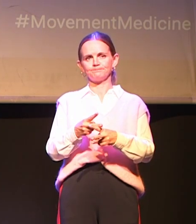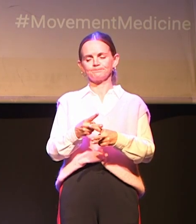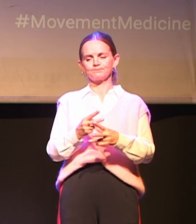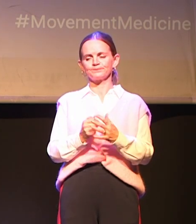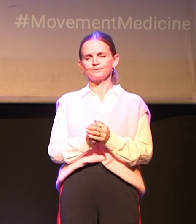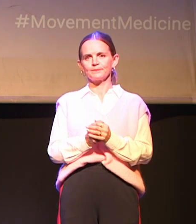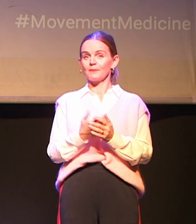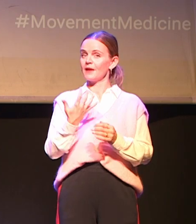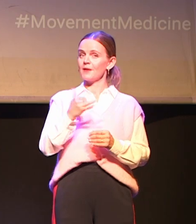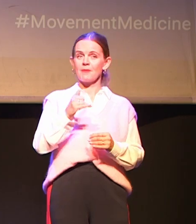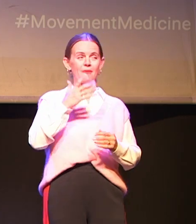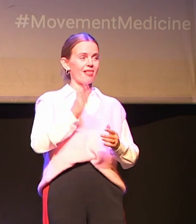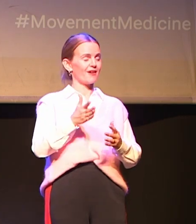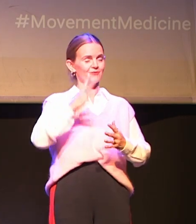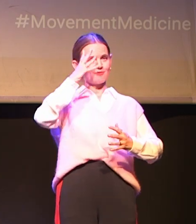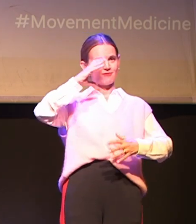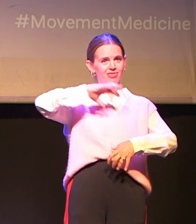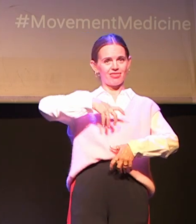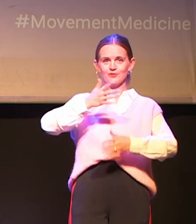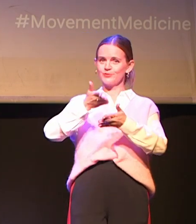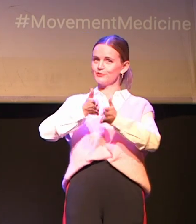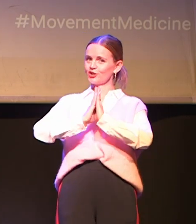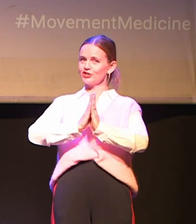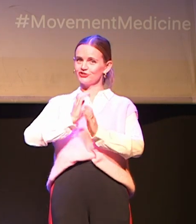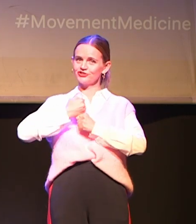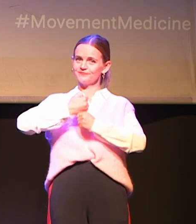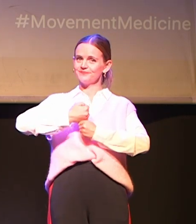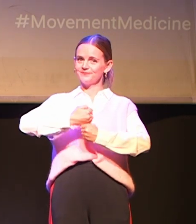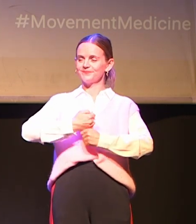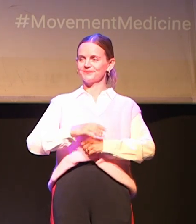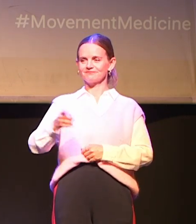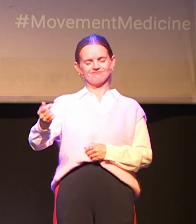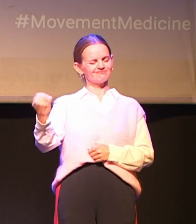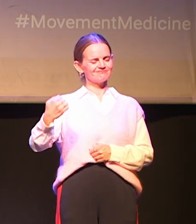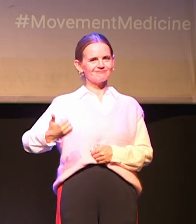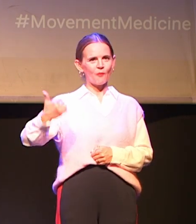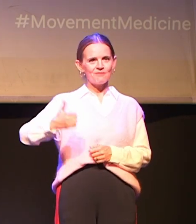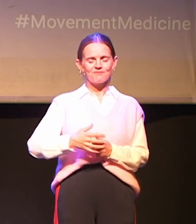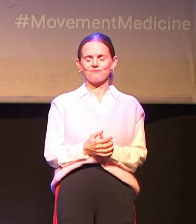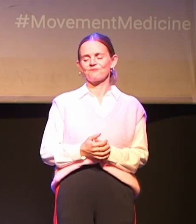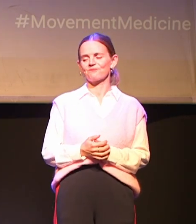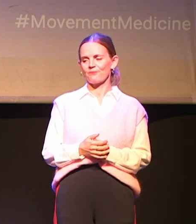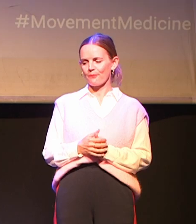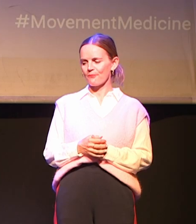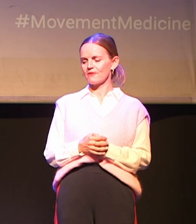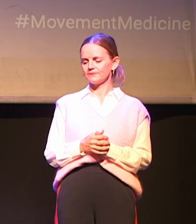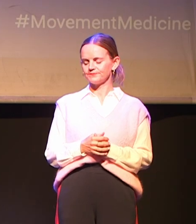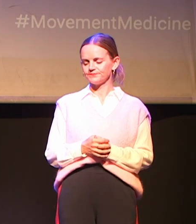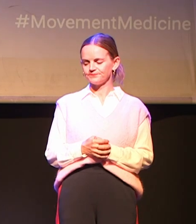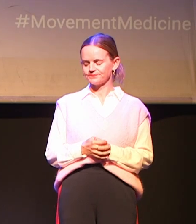go church ways now. All right, no. All right. So